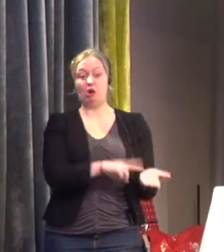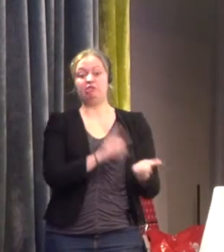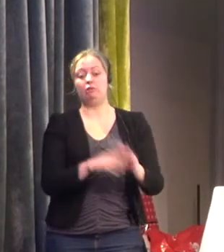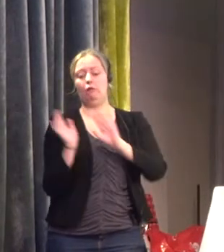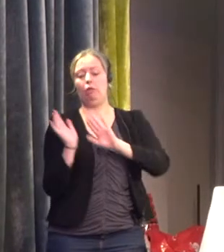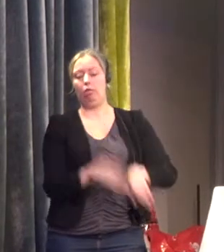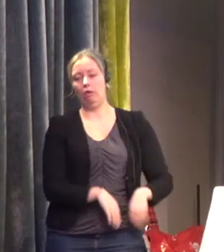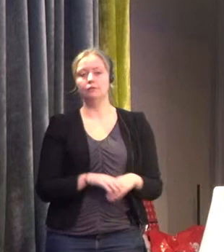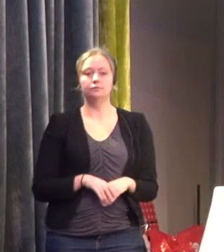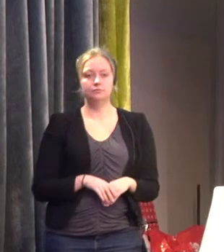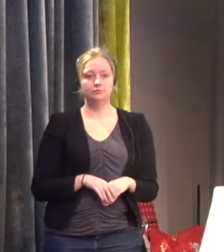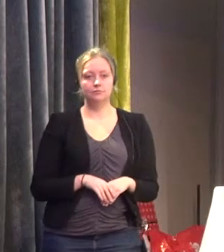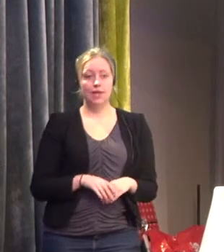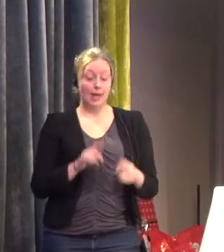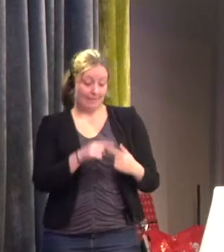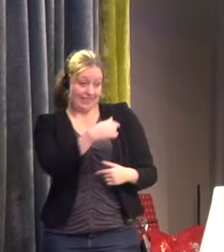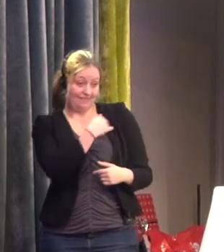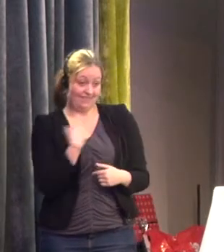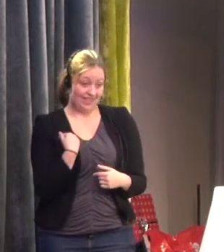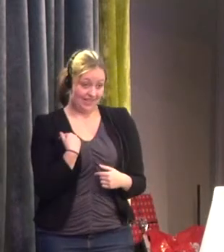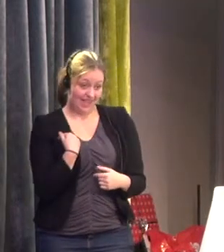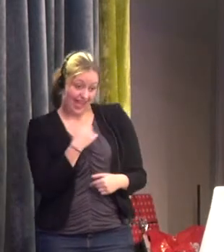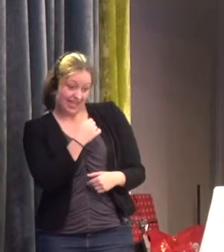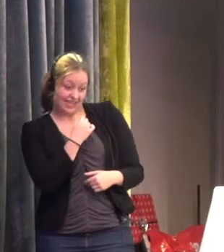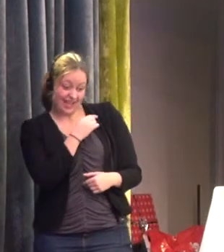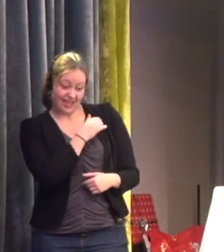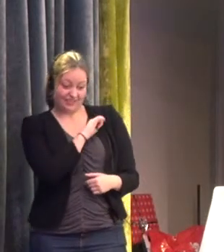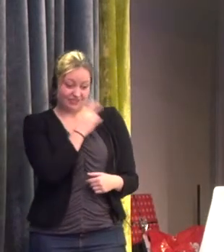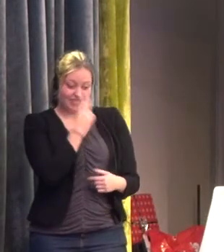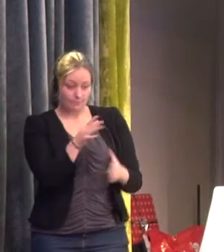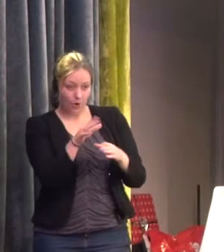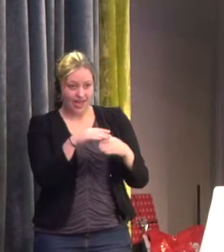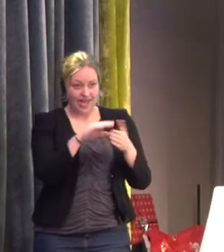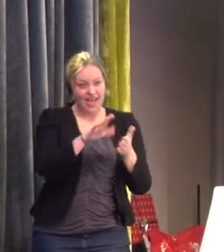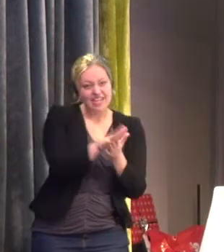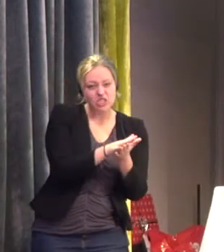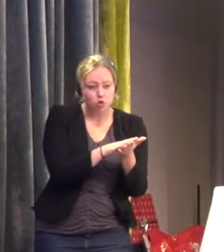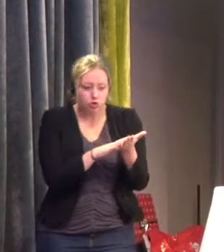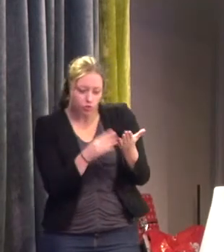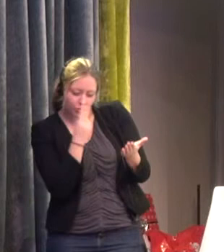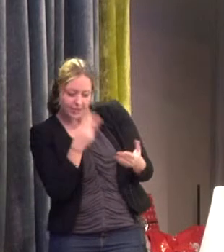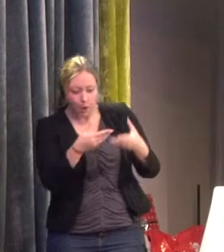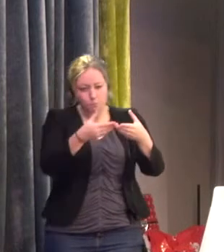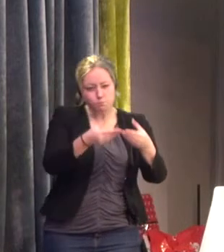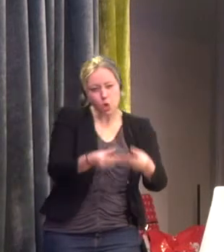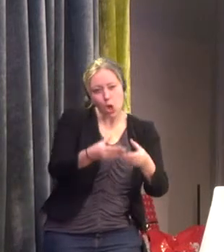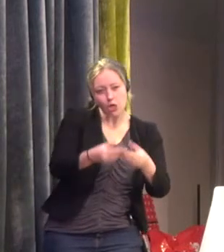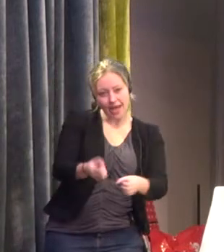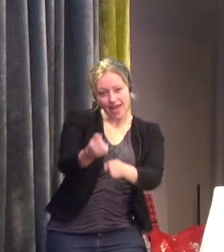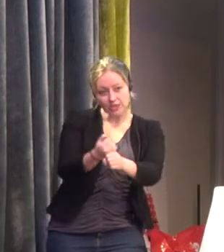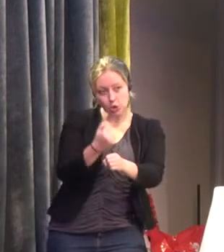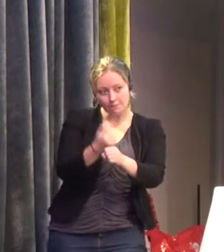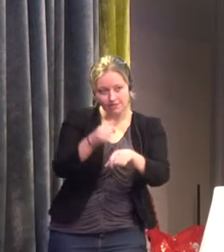resolutions. Interestingly, if we look at the soft laws and resolutions, you see that many of them are tinged with a medical model or a charity model